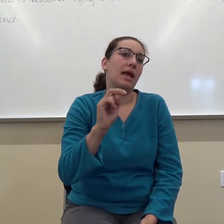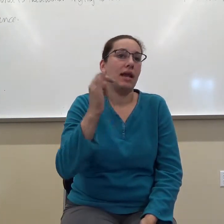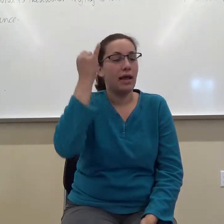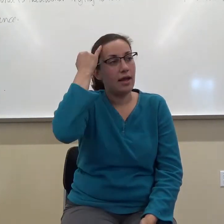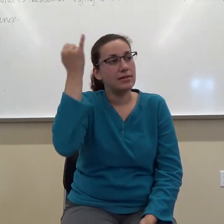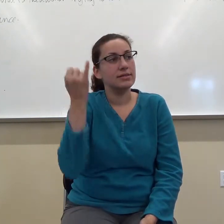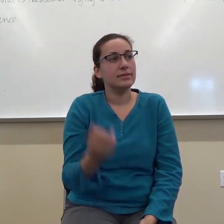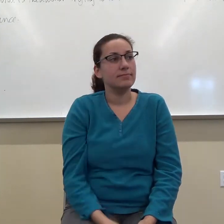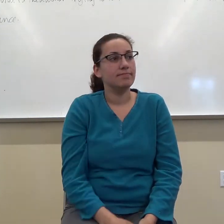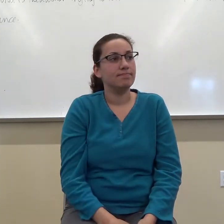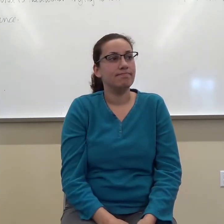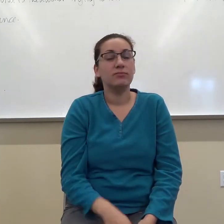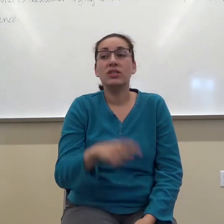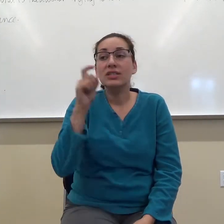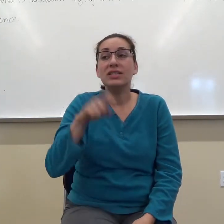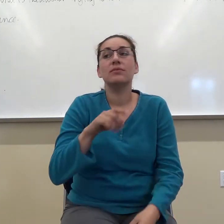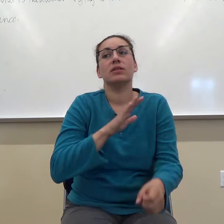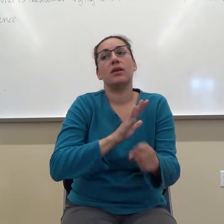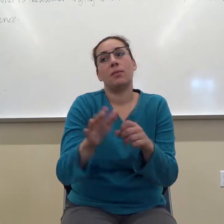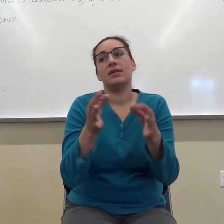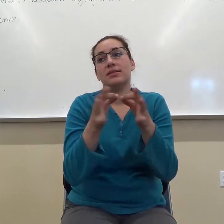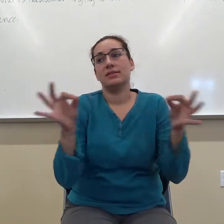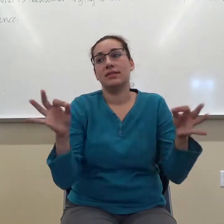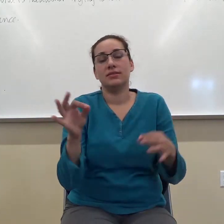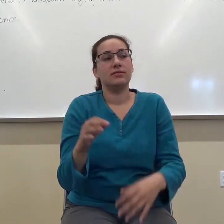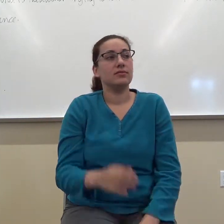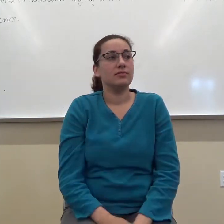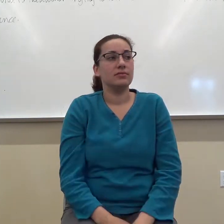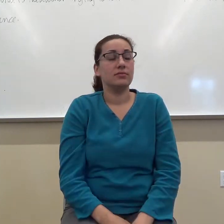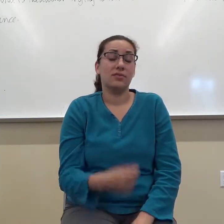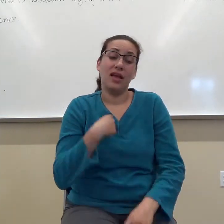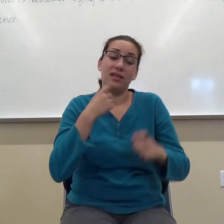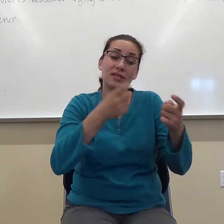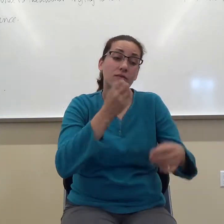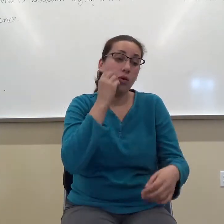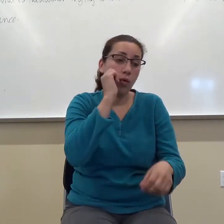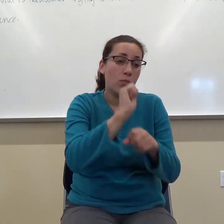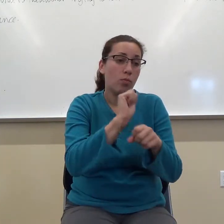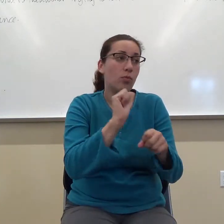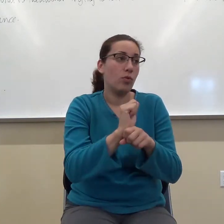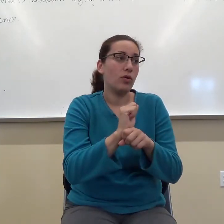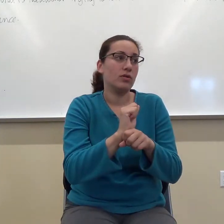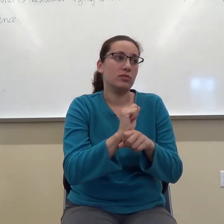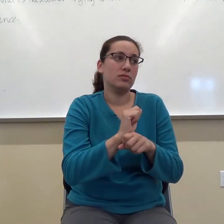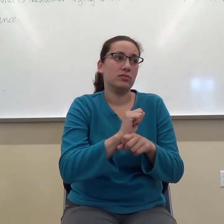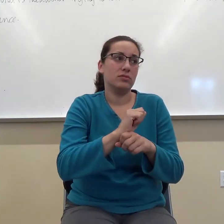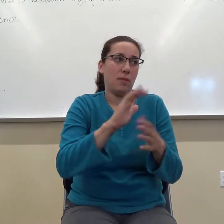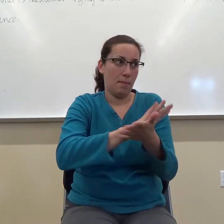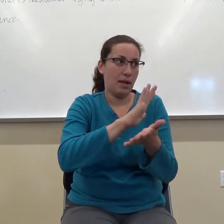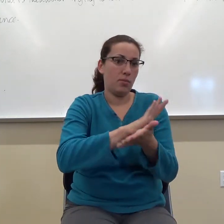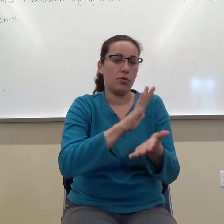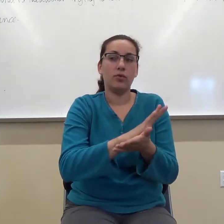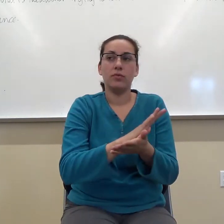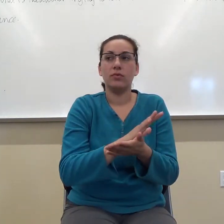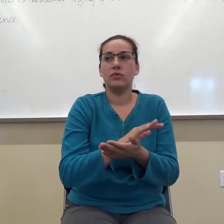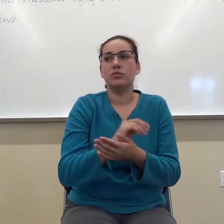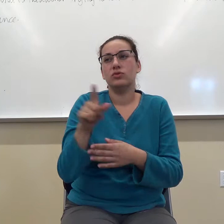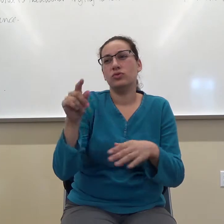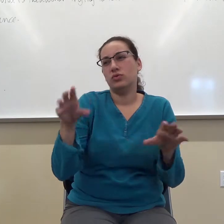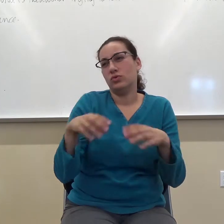I give you the homework that is on a sheet, because I have you do more work in the homework